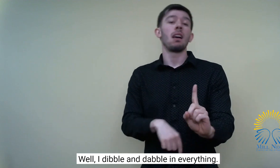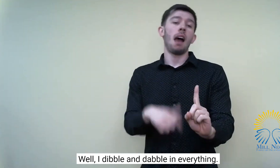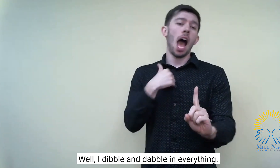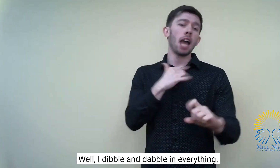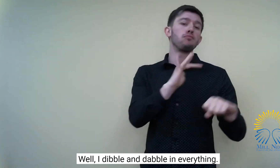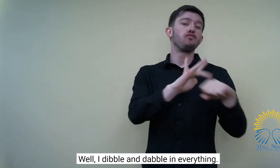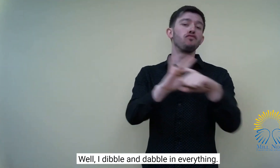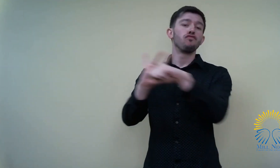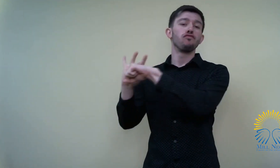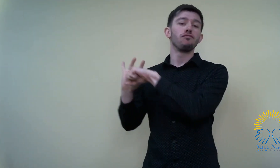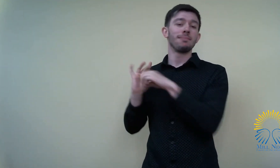everything.